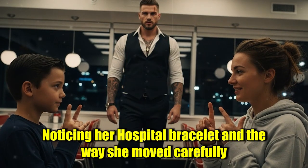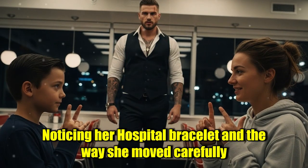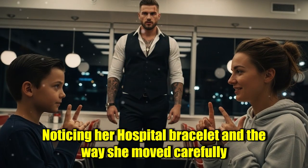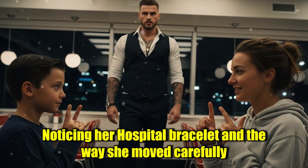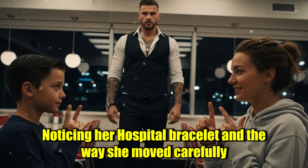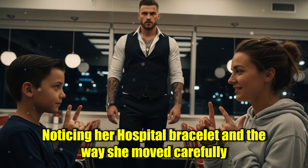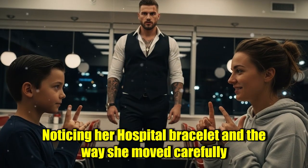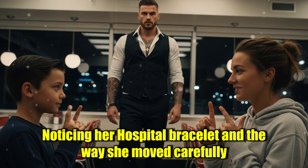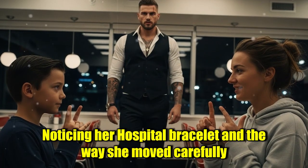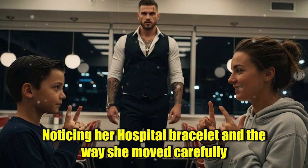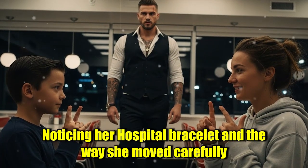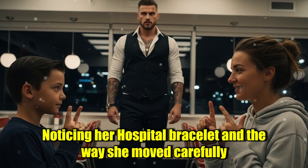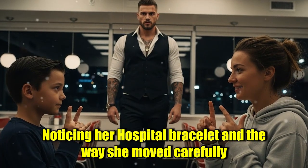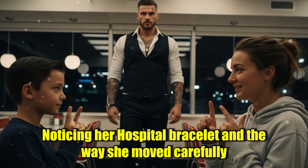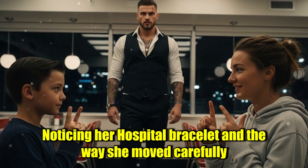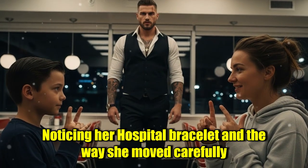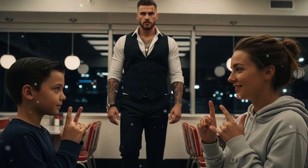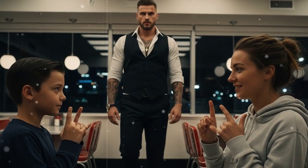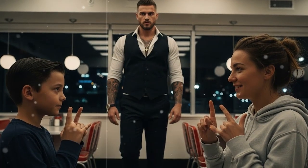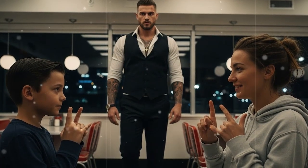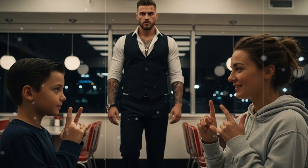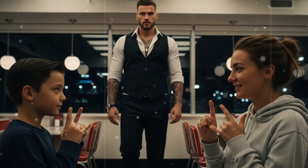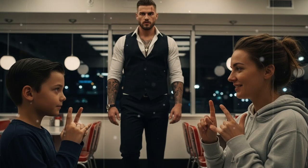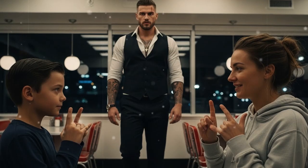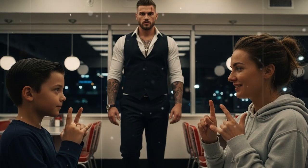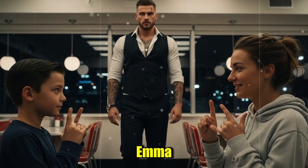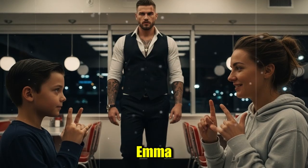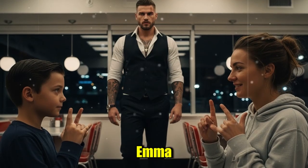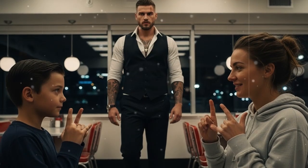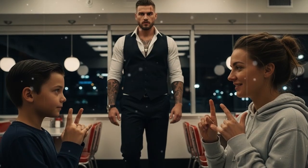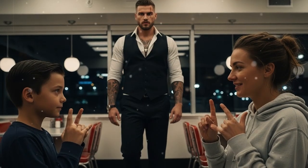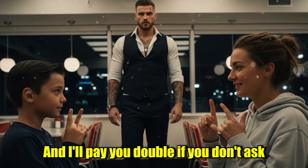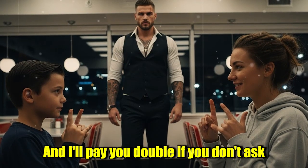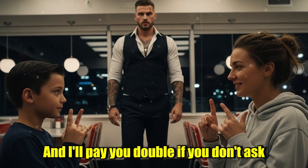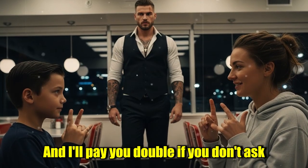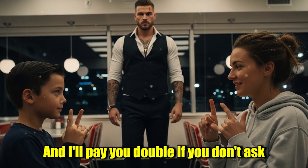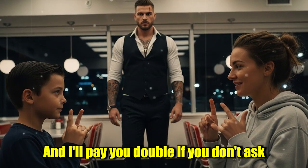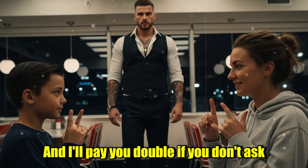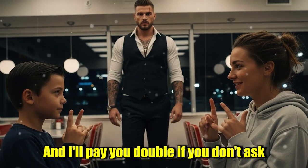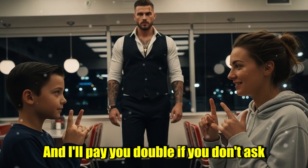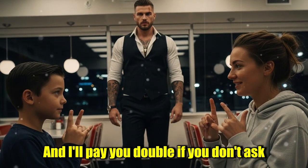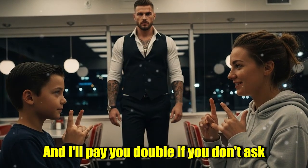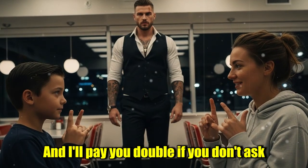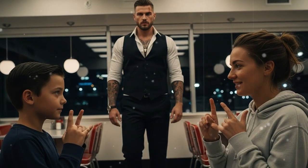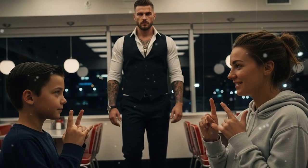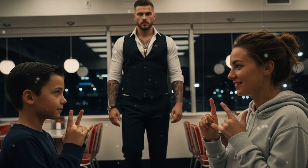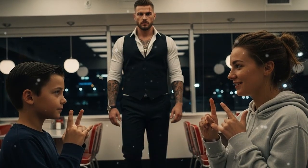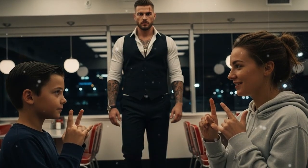hospital bracelet and the way she moved carefully. The docks, Emma said. And I'll pay you double if you don't ask questions.